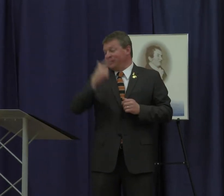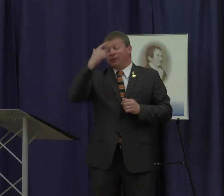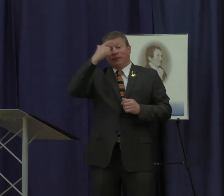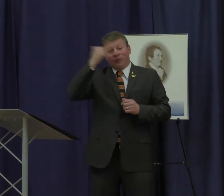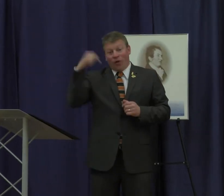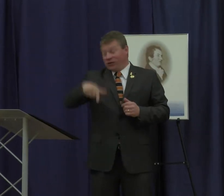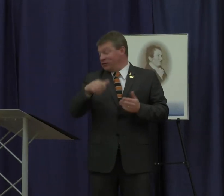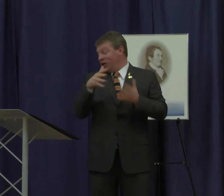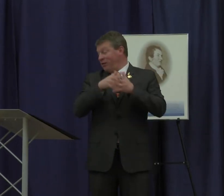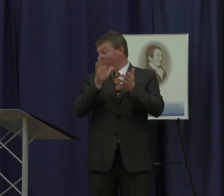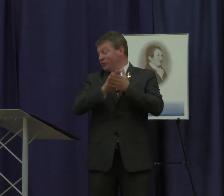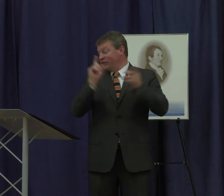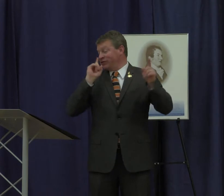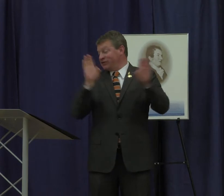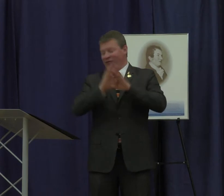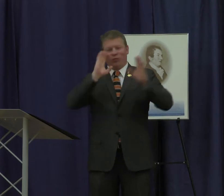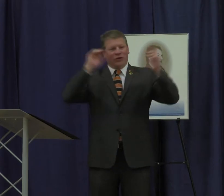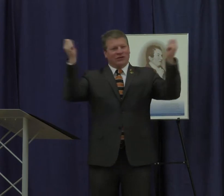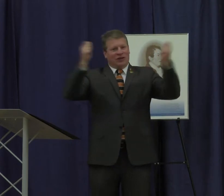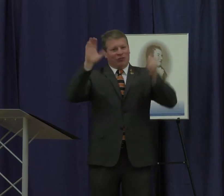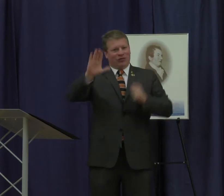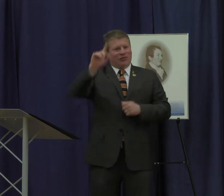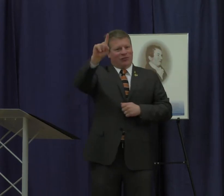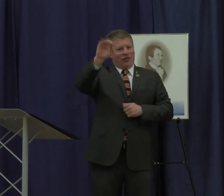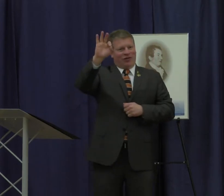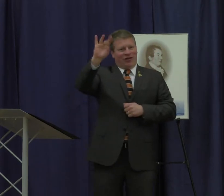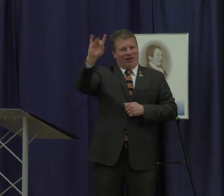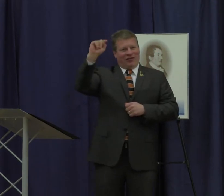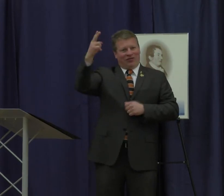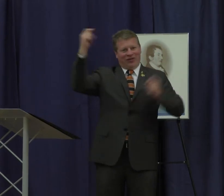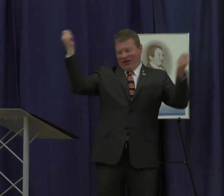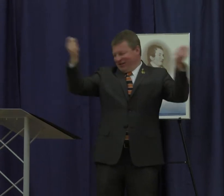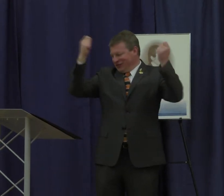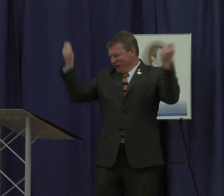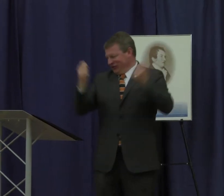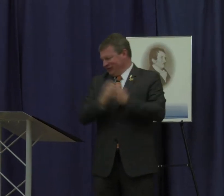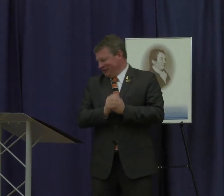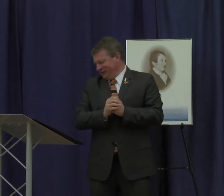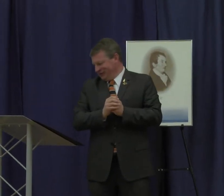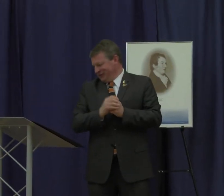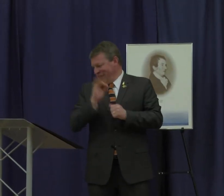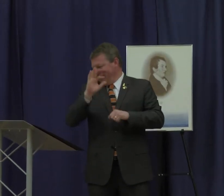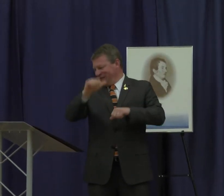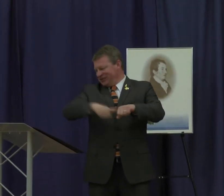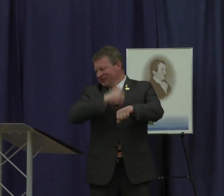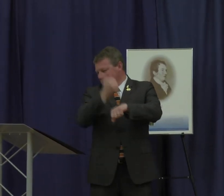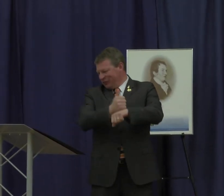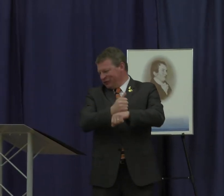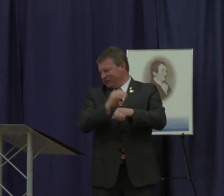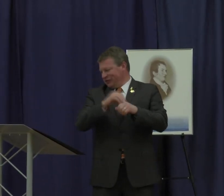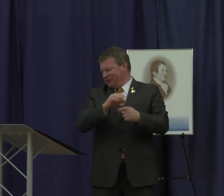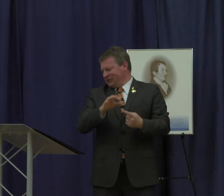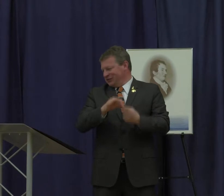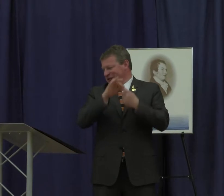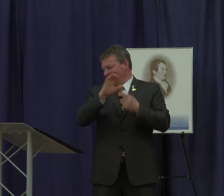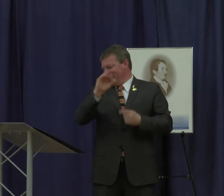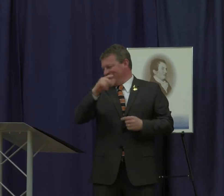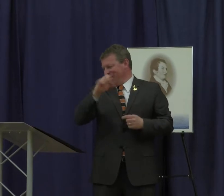The Town of West Hartford Proclamation, whereas the American School for the Deaf will celebrate the 198th anniversary of its